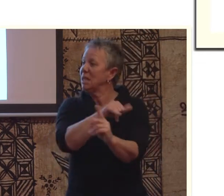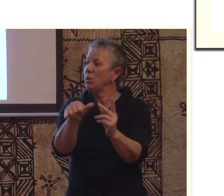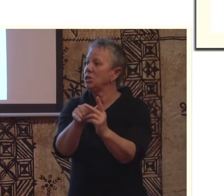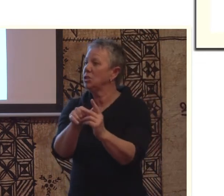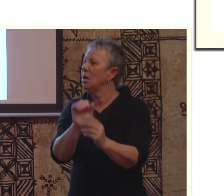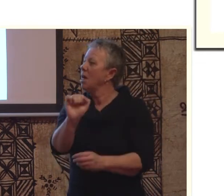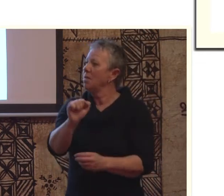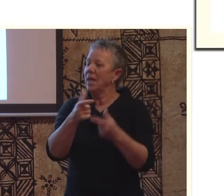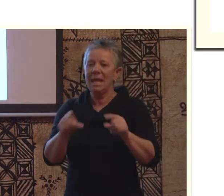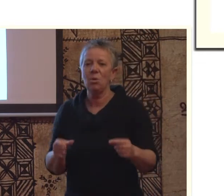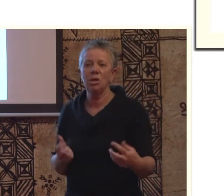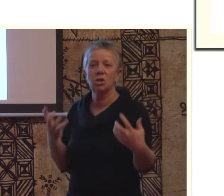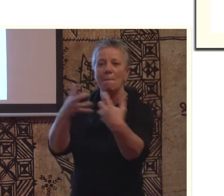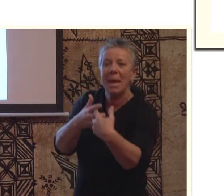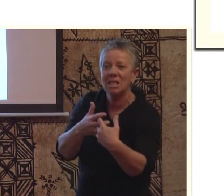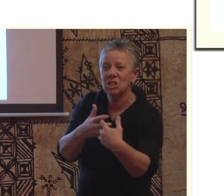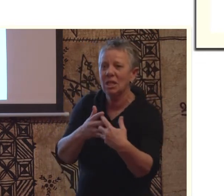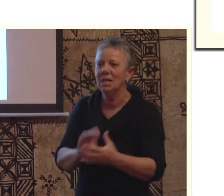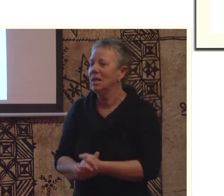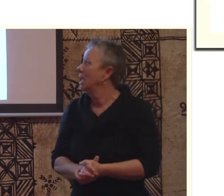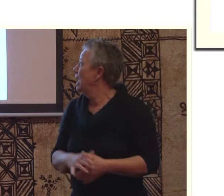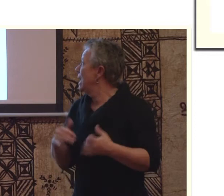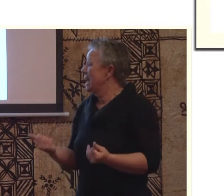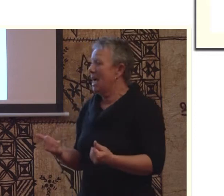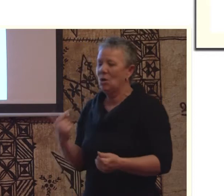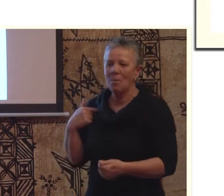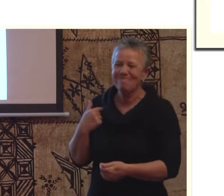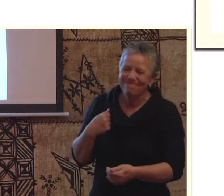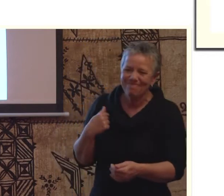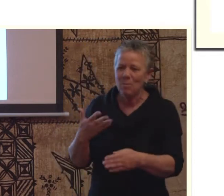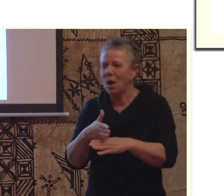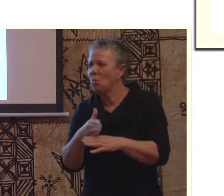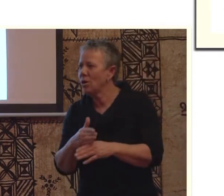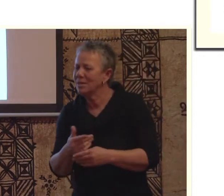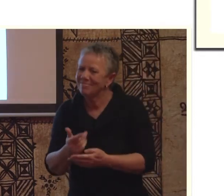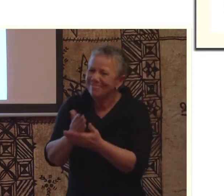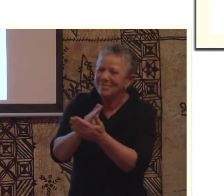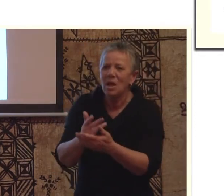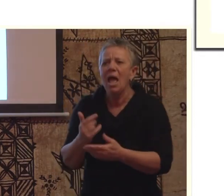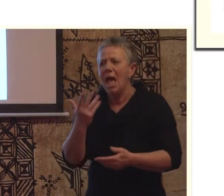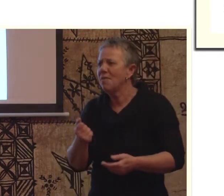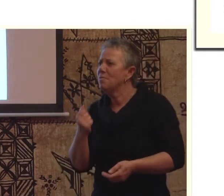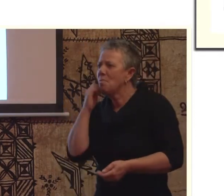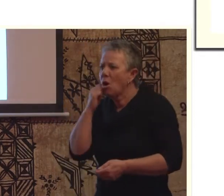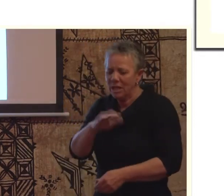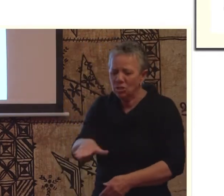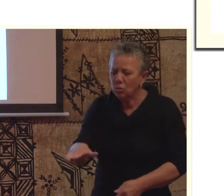I have more questions than answers at the moment about my work with Māori children who have hearing